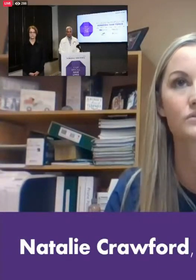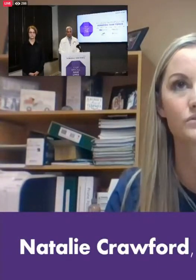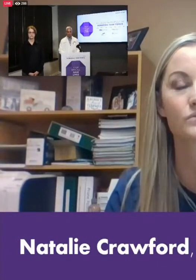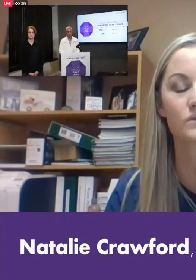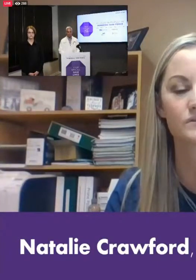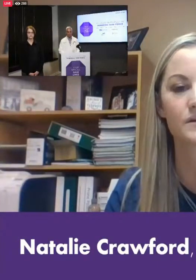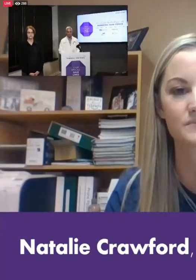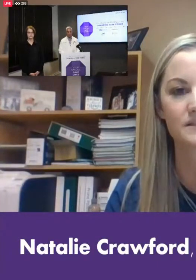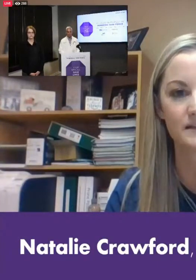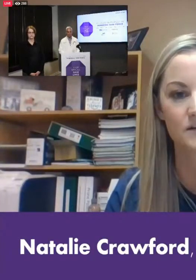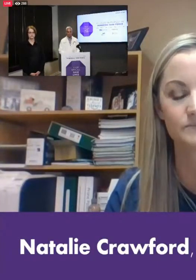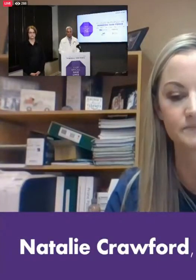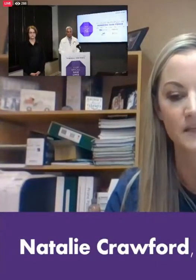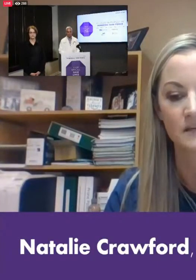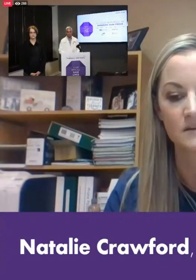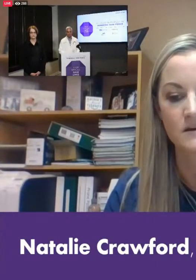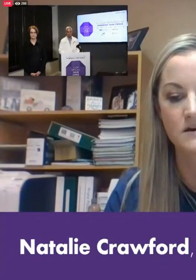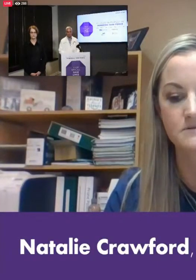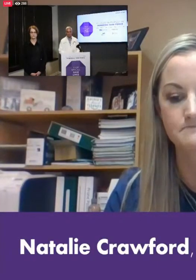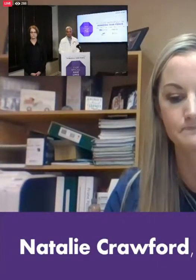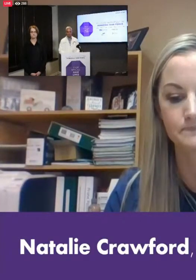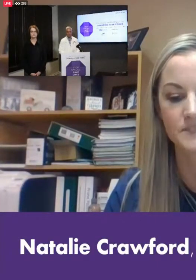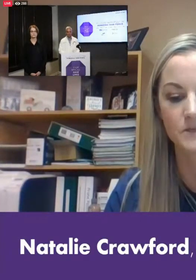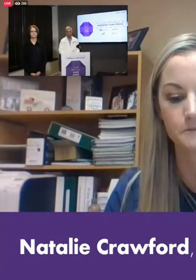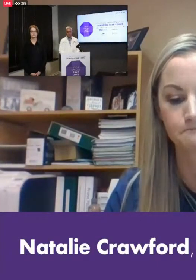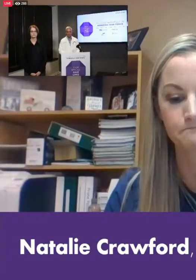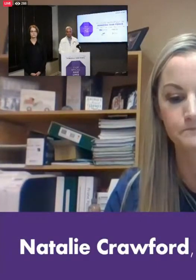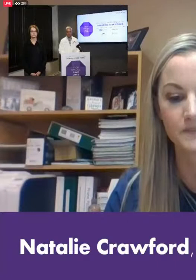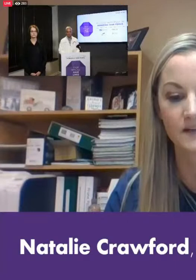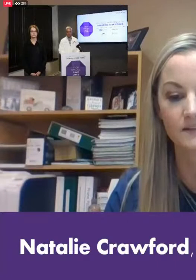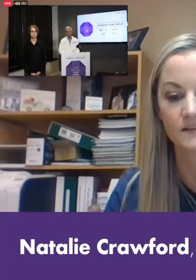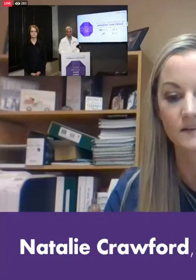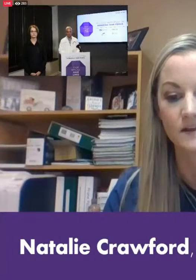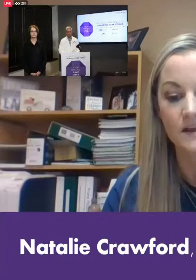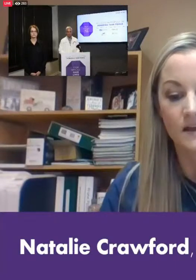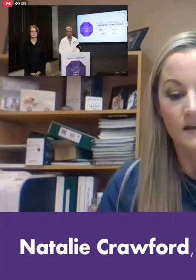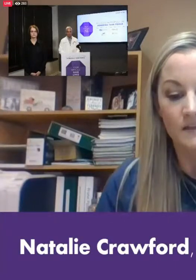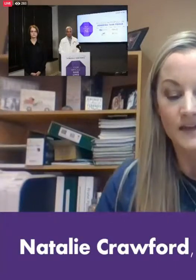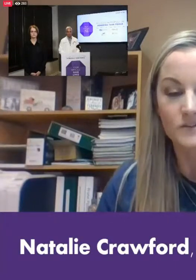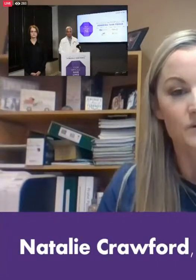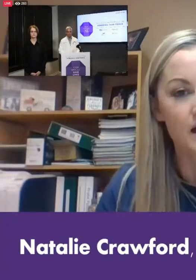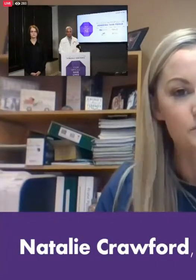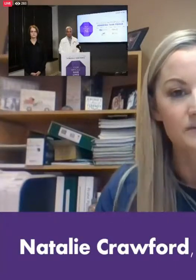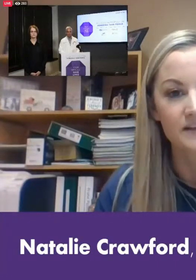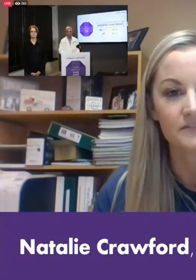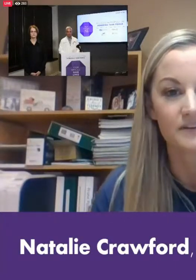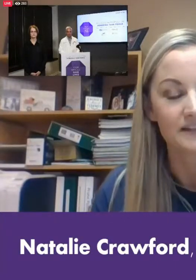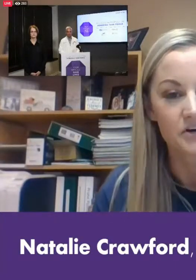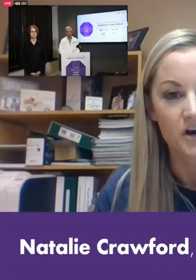it can turn your world upside down. So that's where I will lead